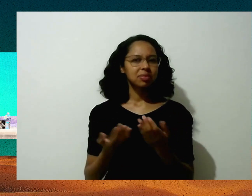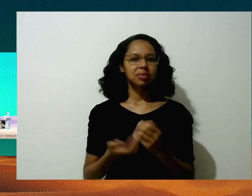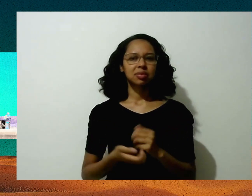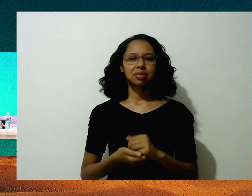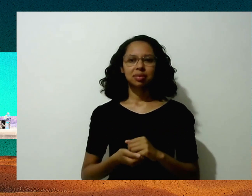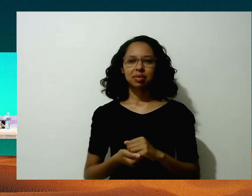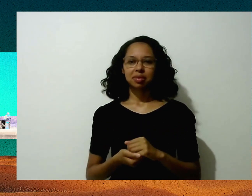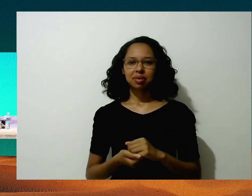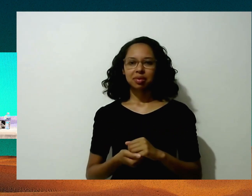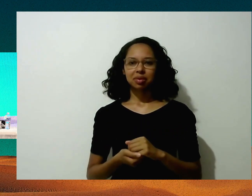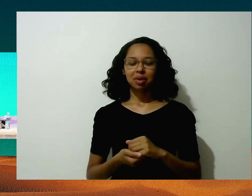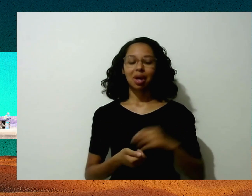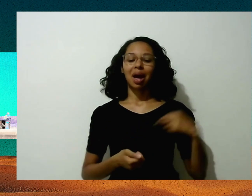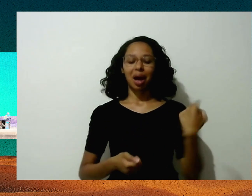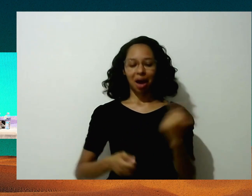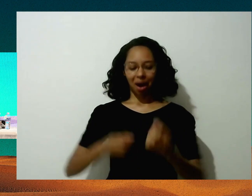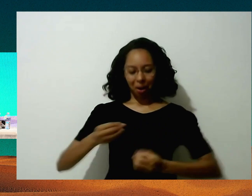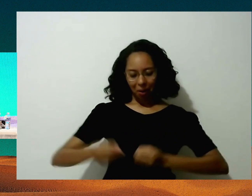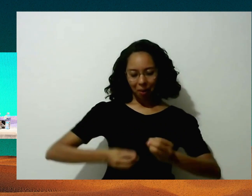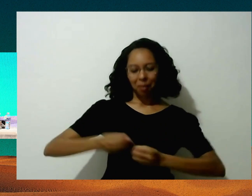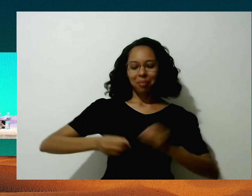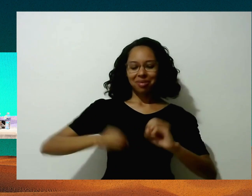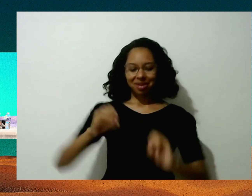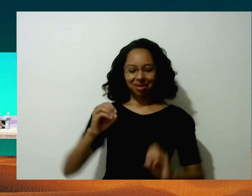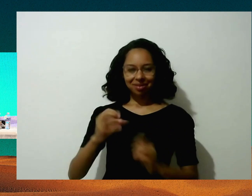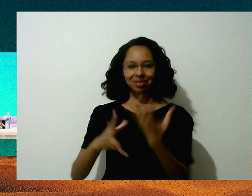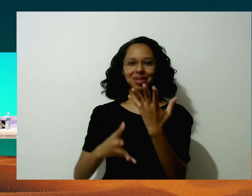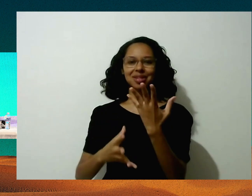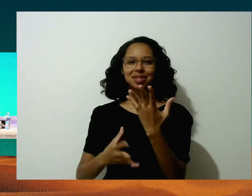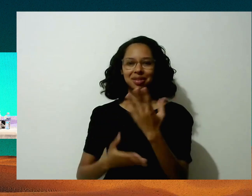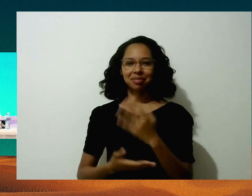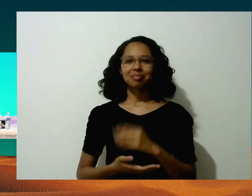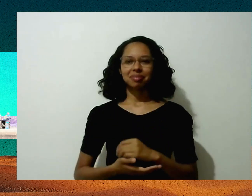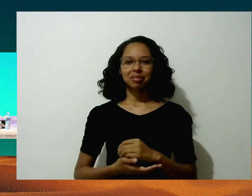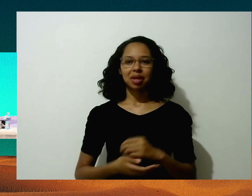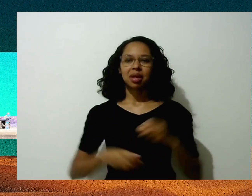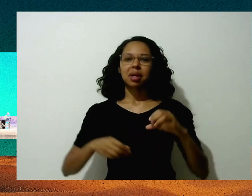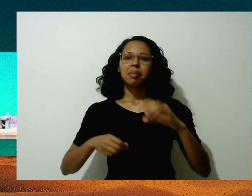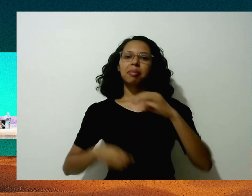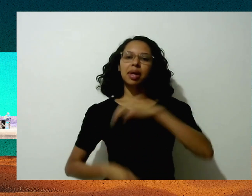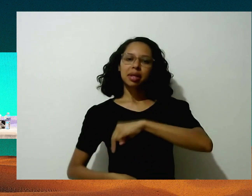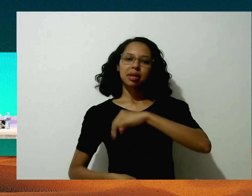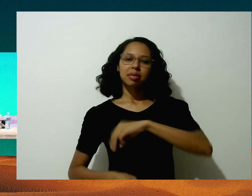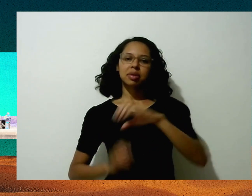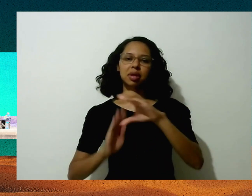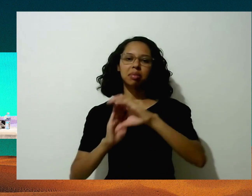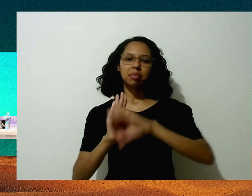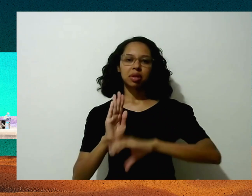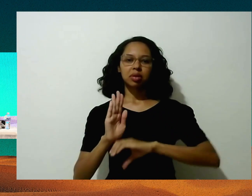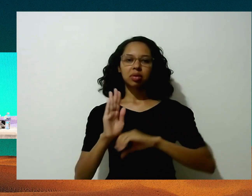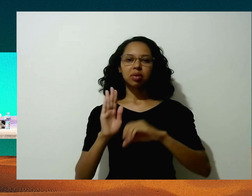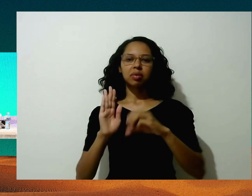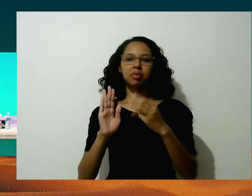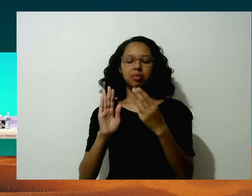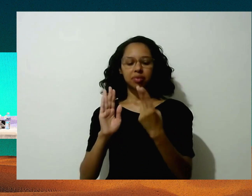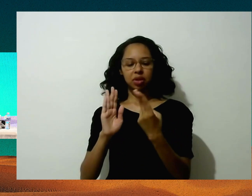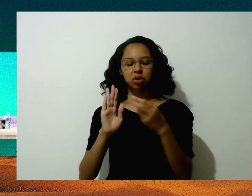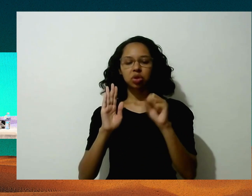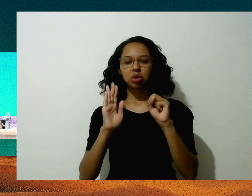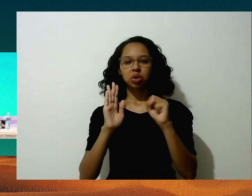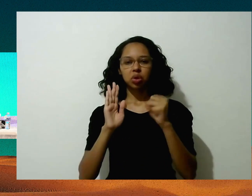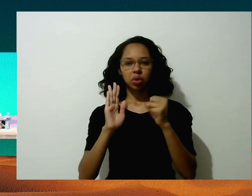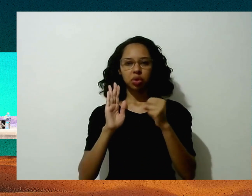de Deus. For the work of God. Mateus 28. Matthew 28. É para quê que ele recebeu toda essa autoridade